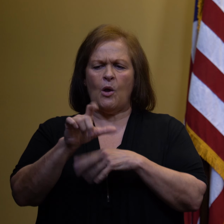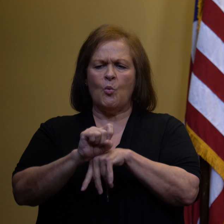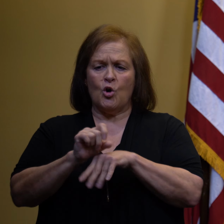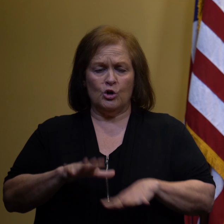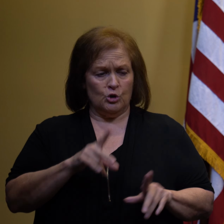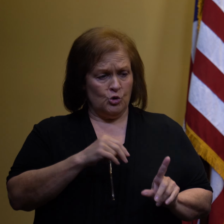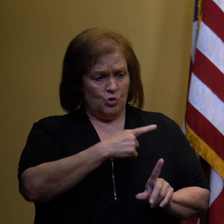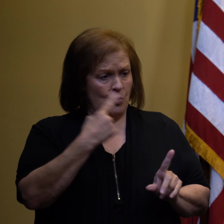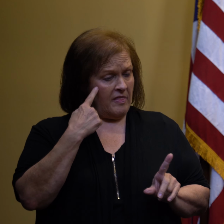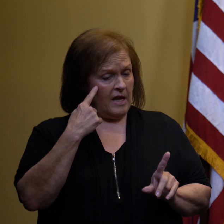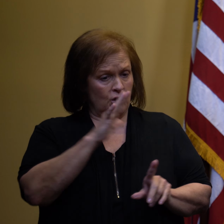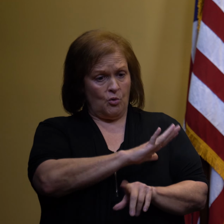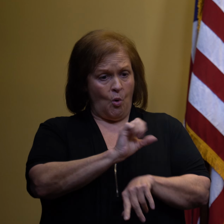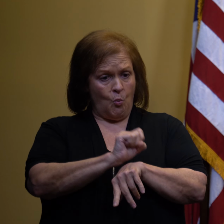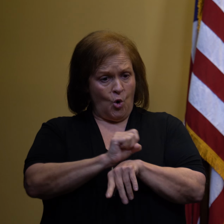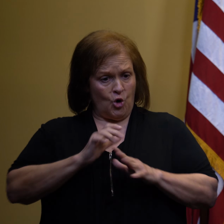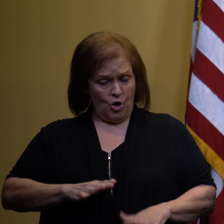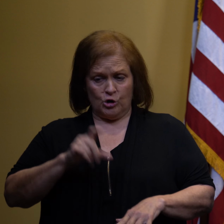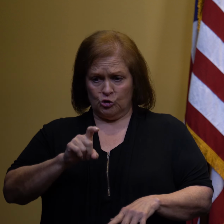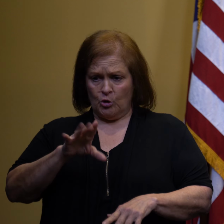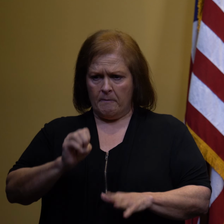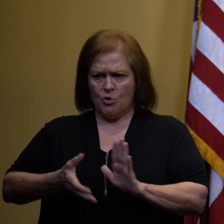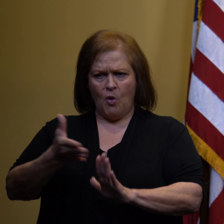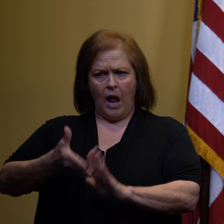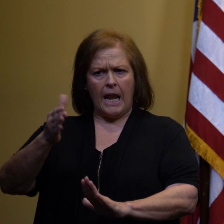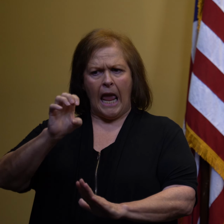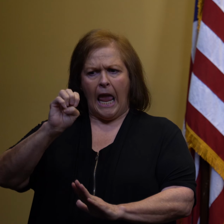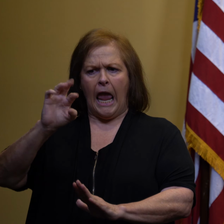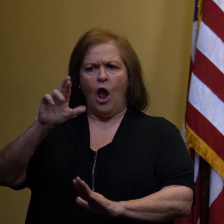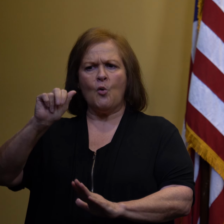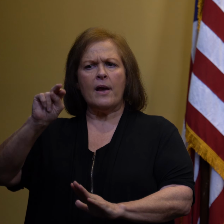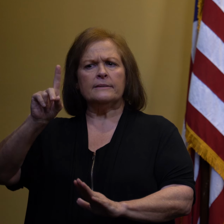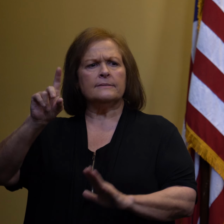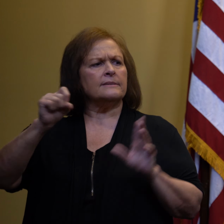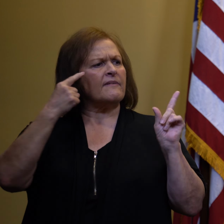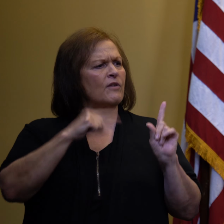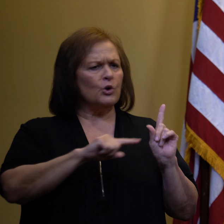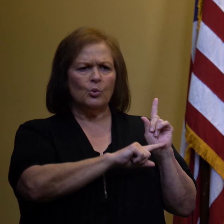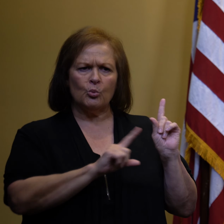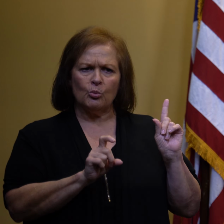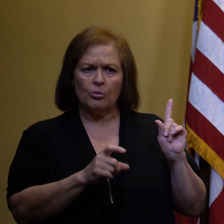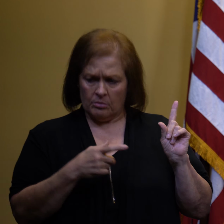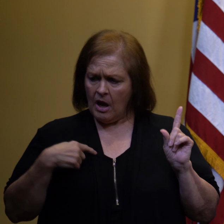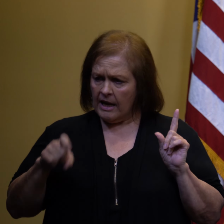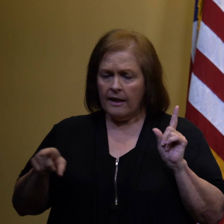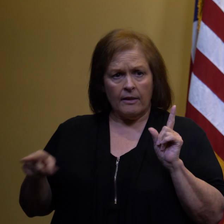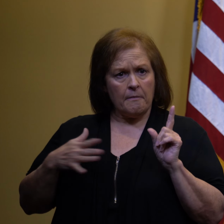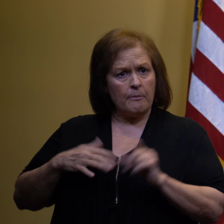your executive detail should be running errands and doing stuff like that? Absolutely. I need my executive protection